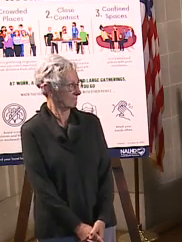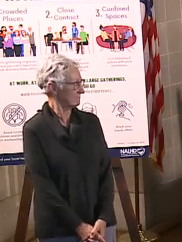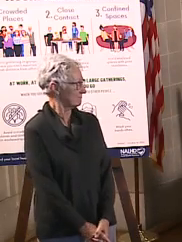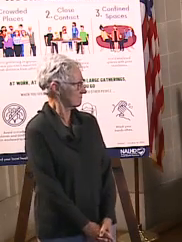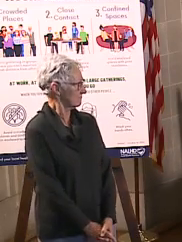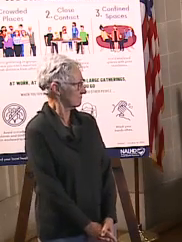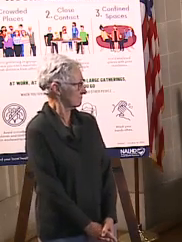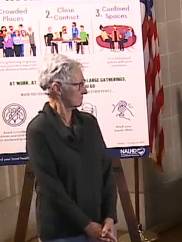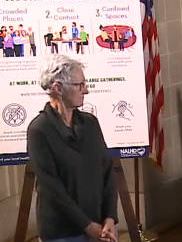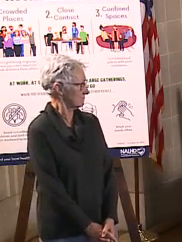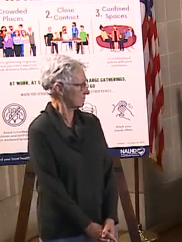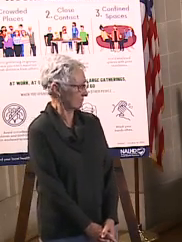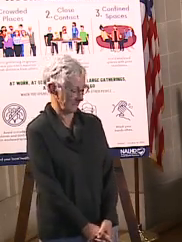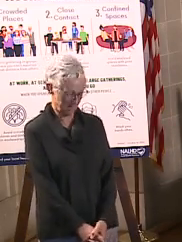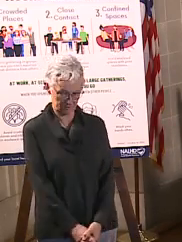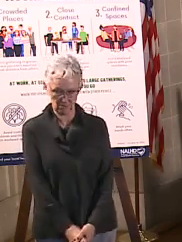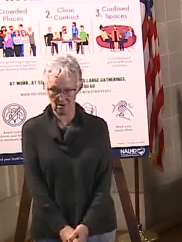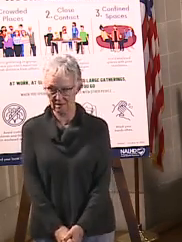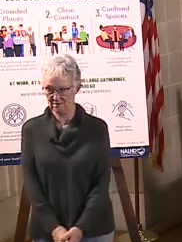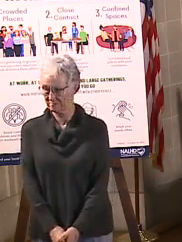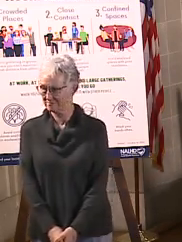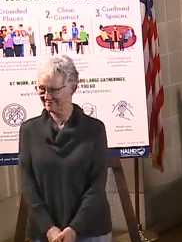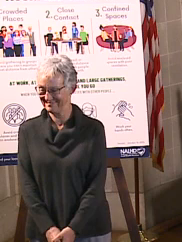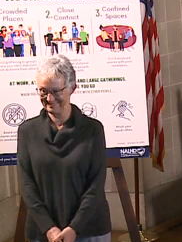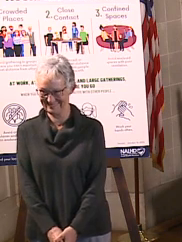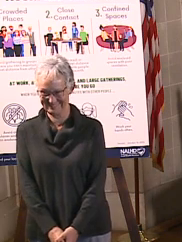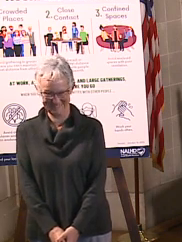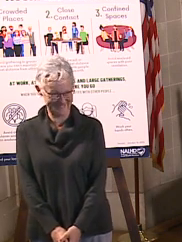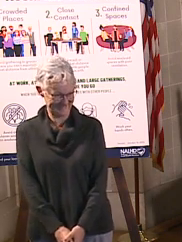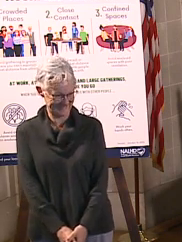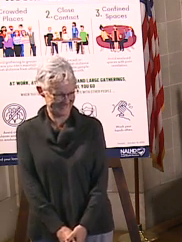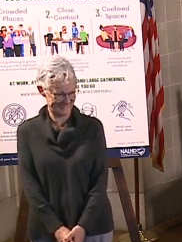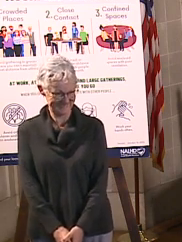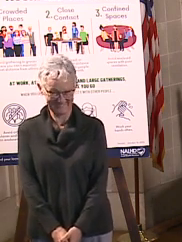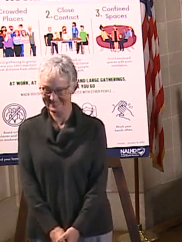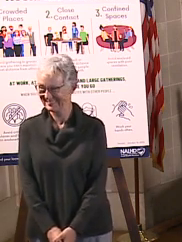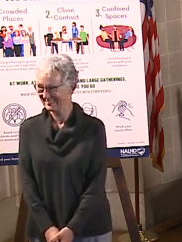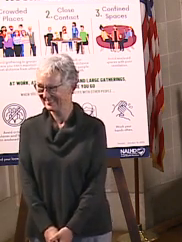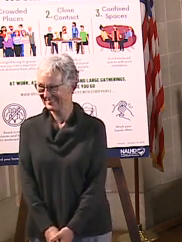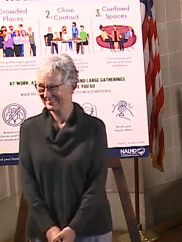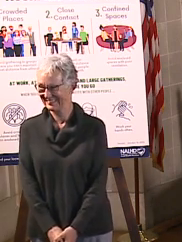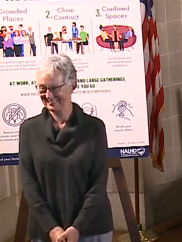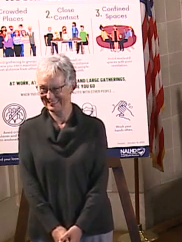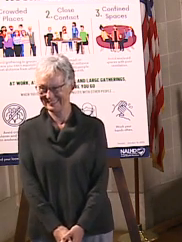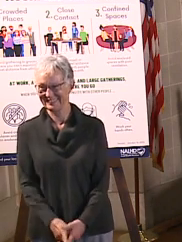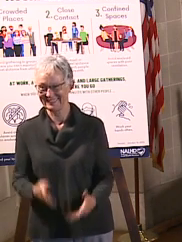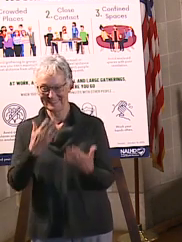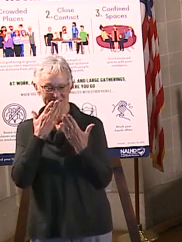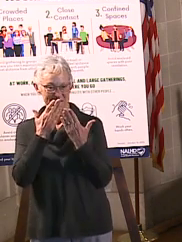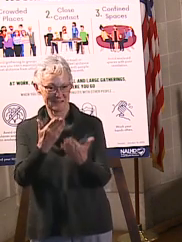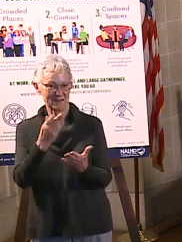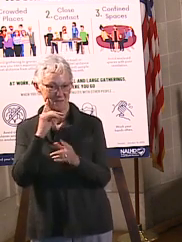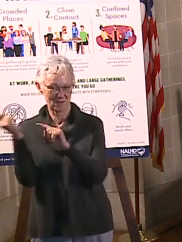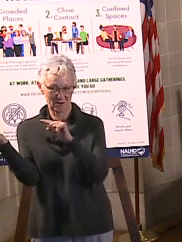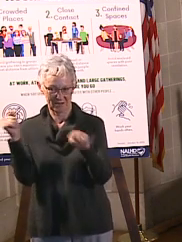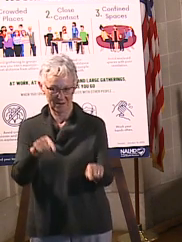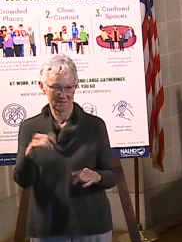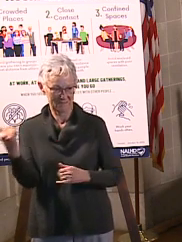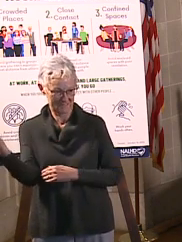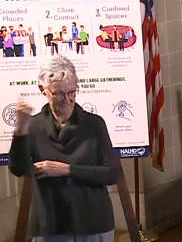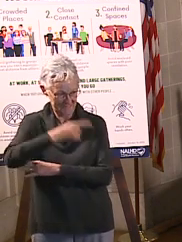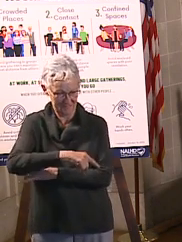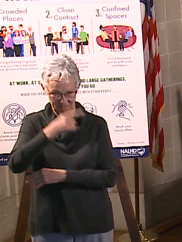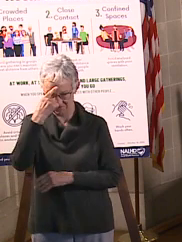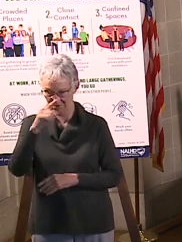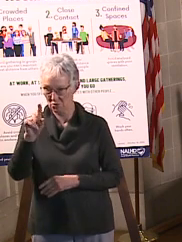always a good weekend when the Huskers win, right? All right, all right. Well, thank you all for joining us today for this